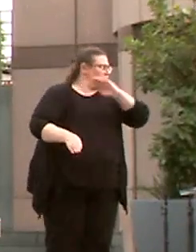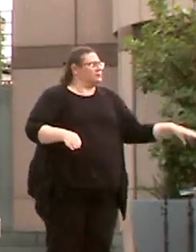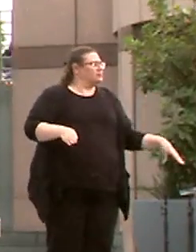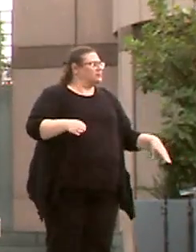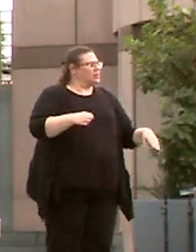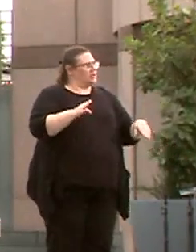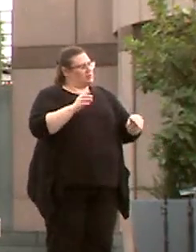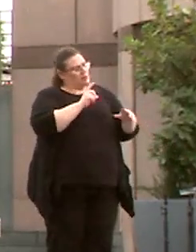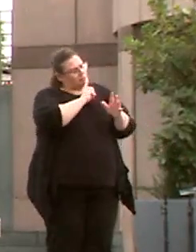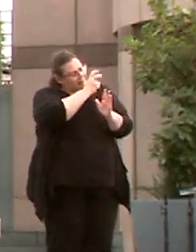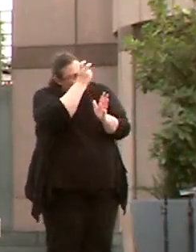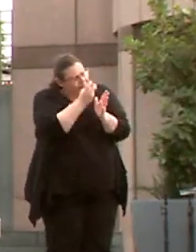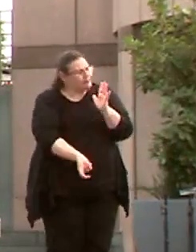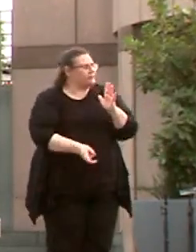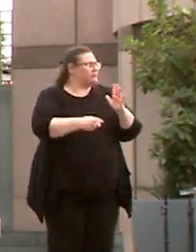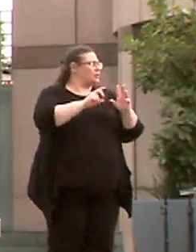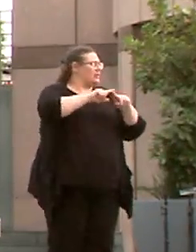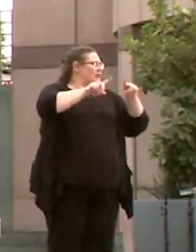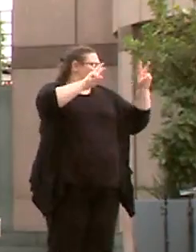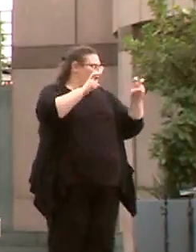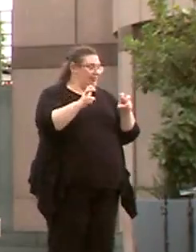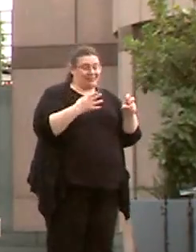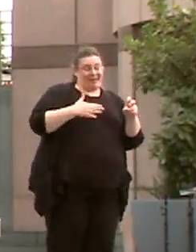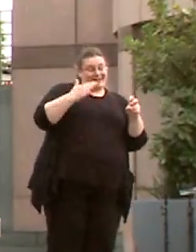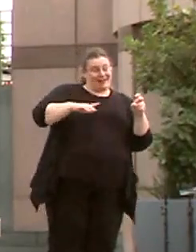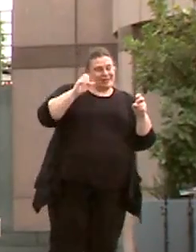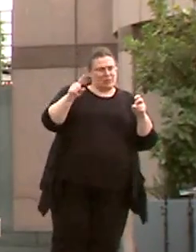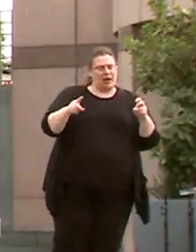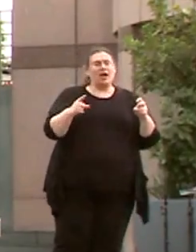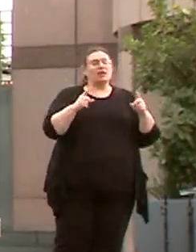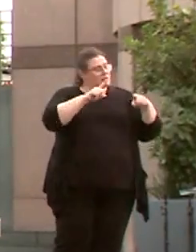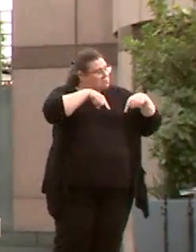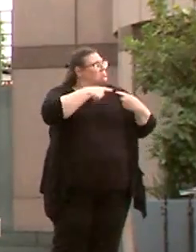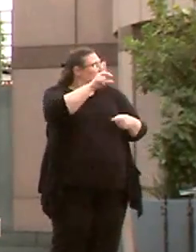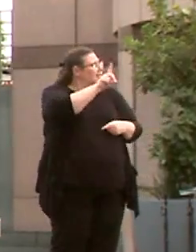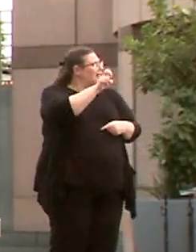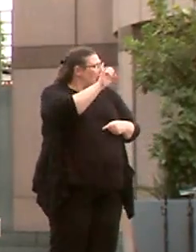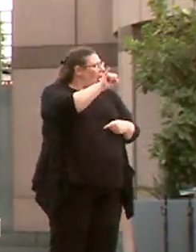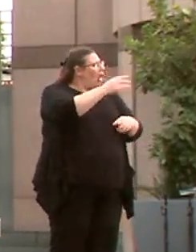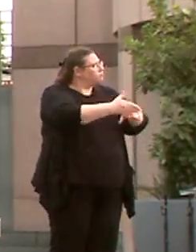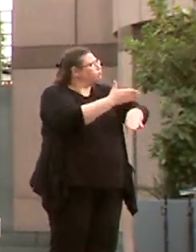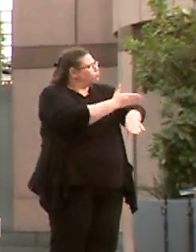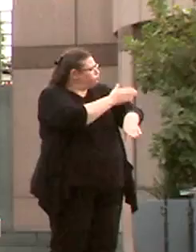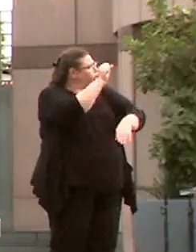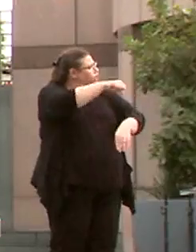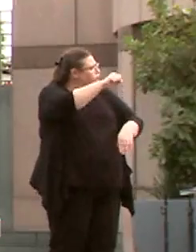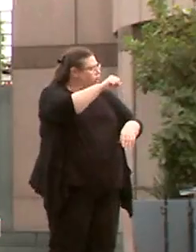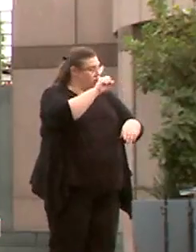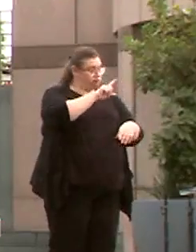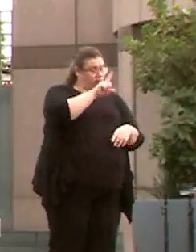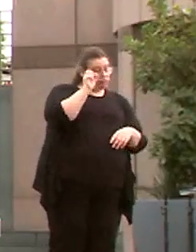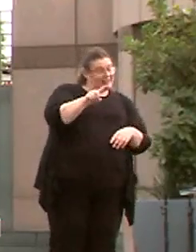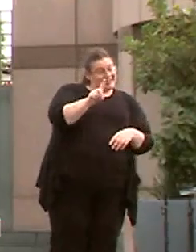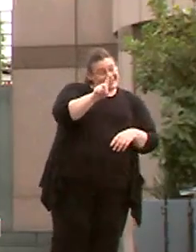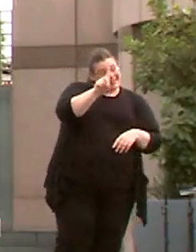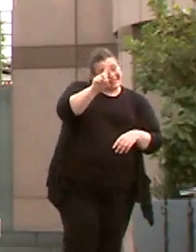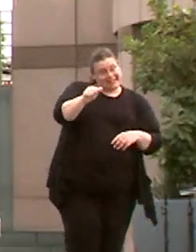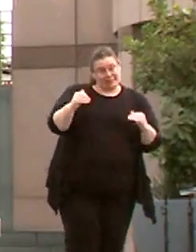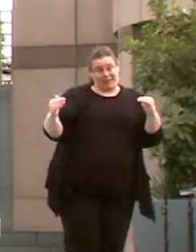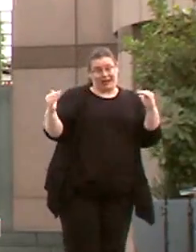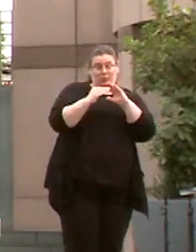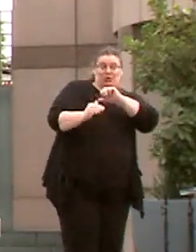dive deeply into subjects. So my next question is, we've come a long way with DEI efforts, but has disability come as far as